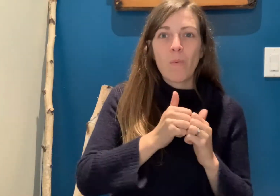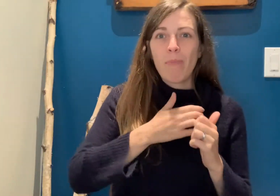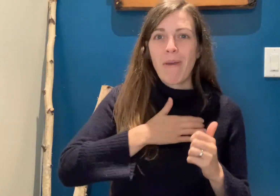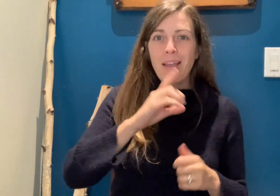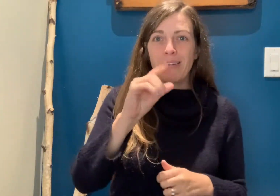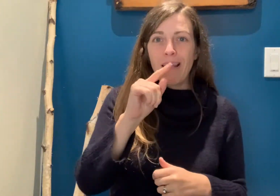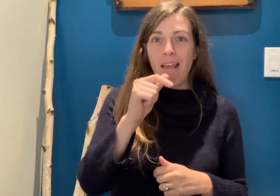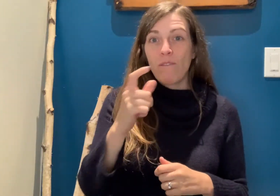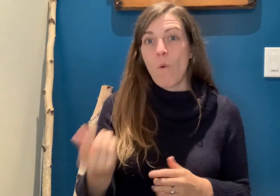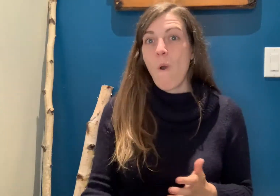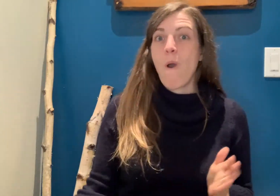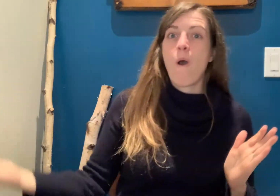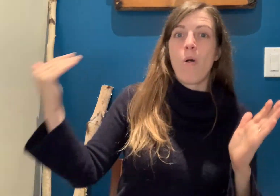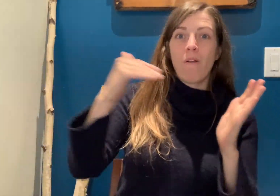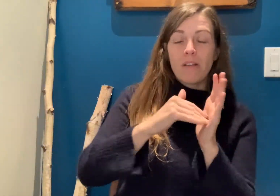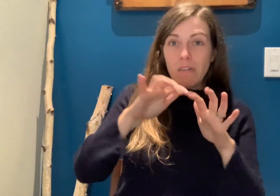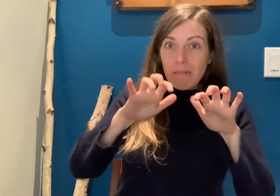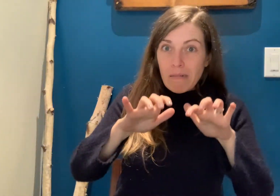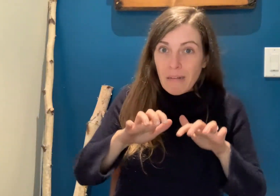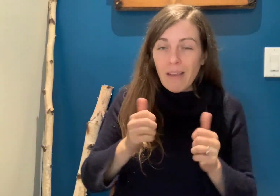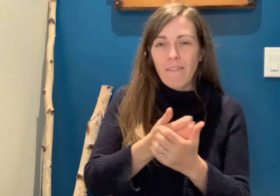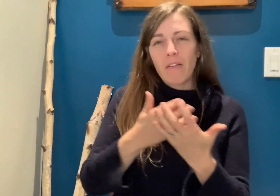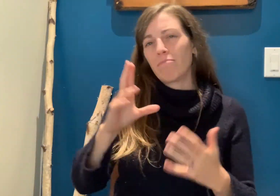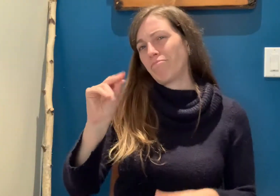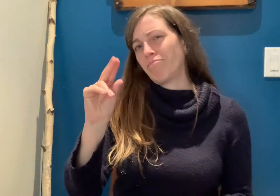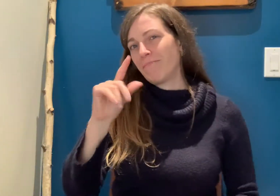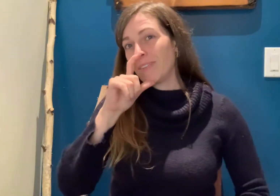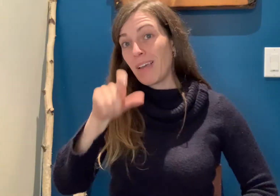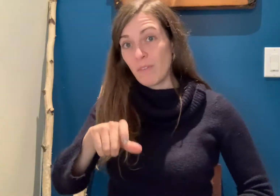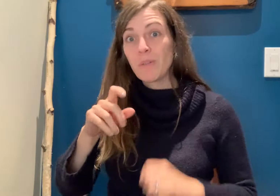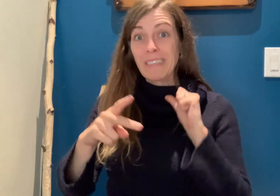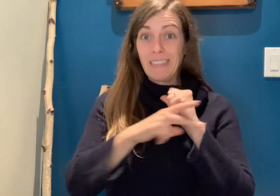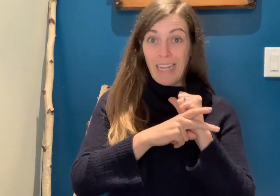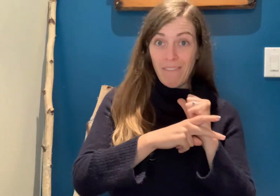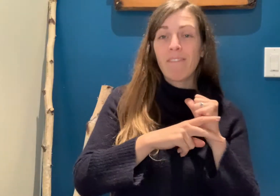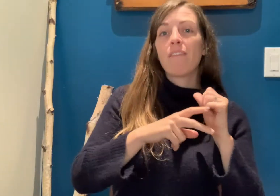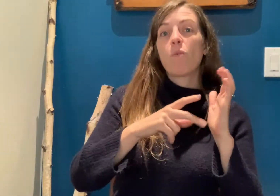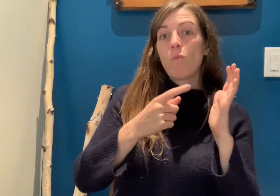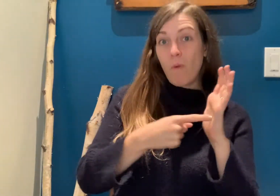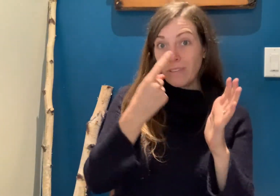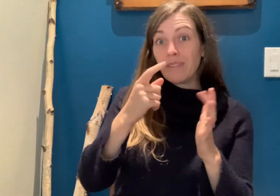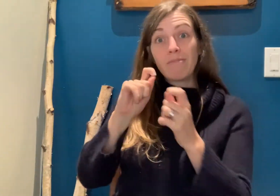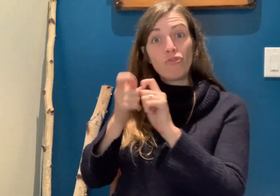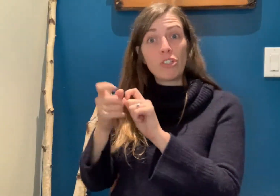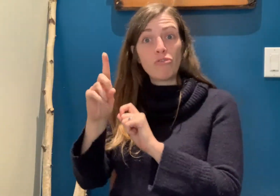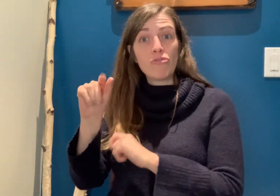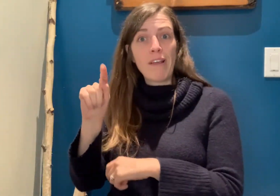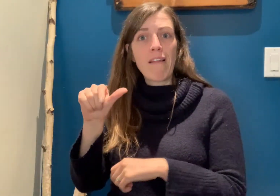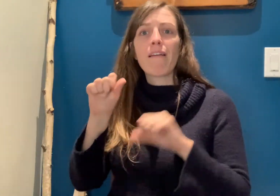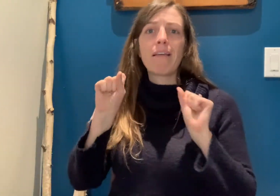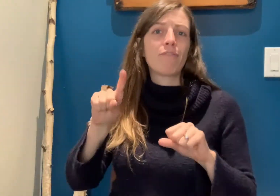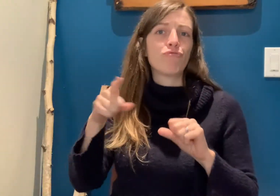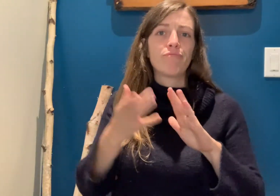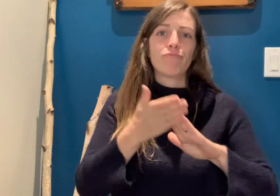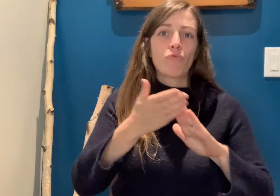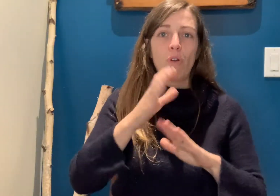kind of live and then realizing at the end that you've made an error with the data or something in the beginning and having to go back and do it